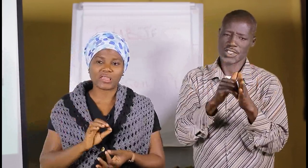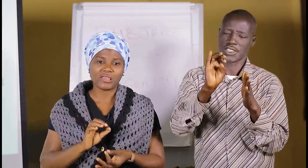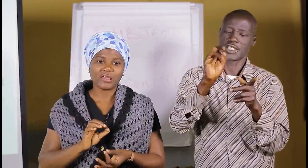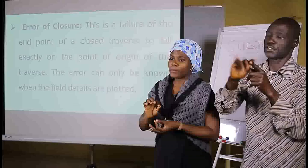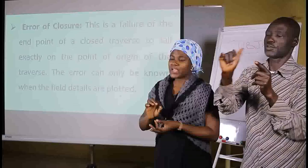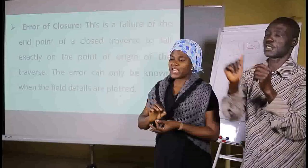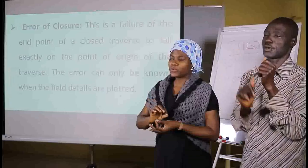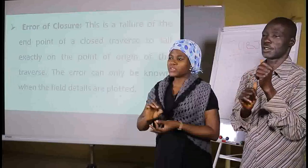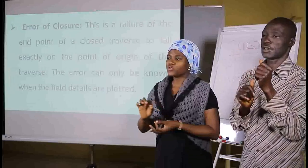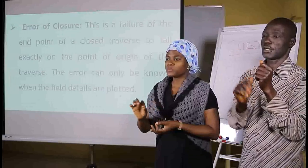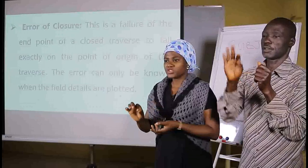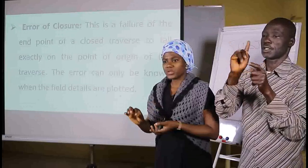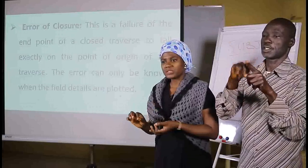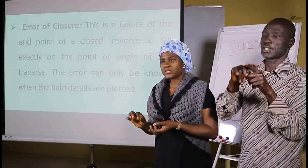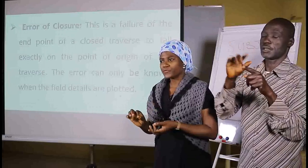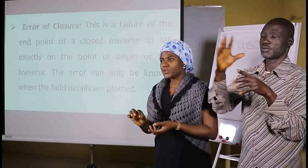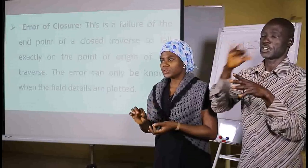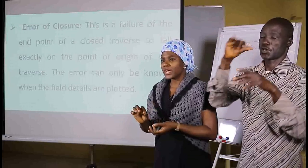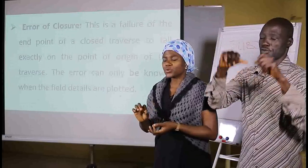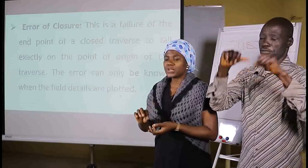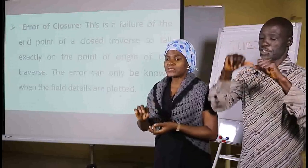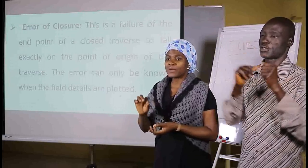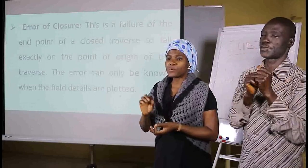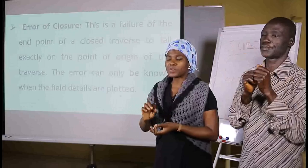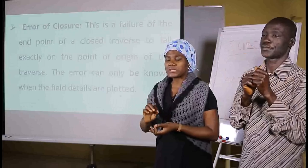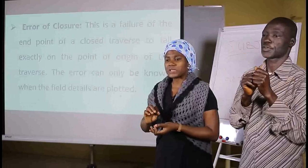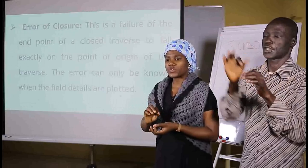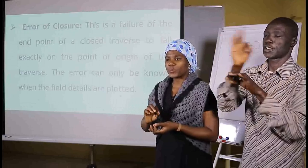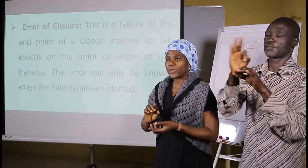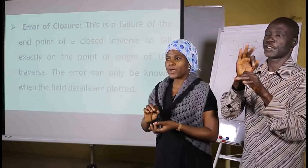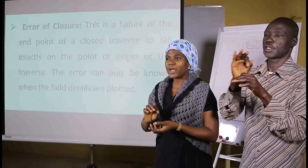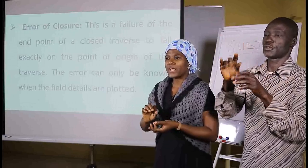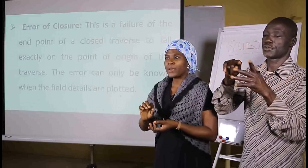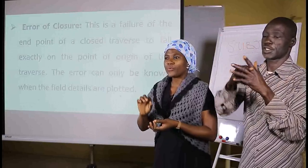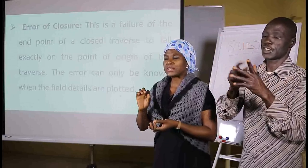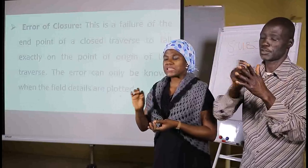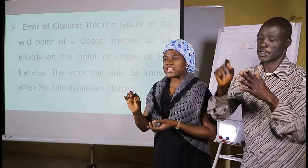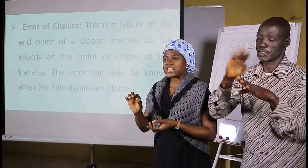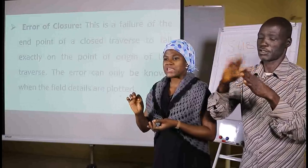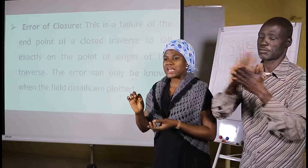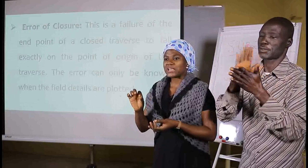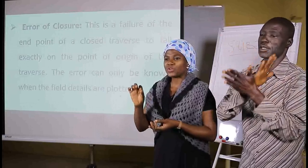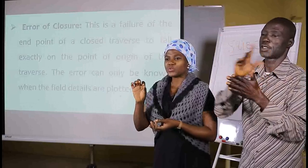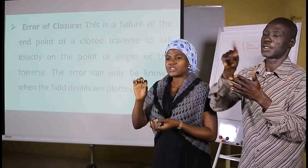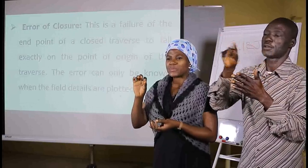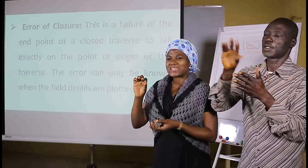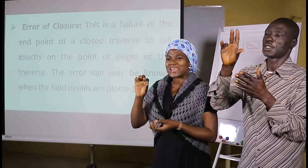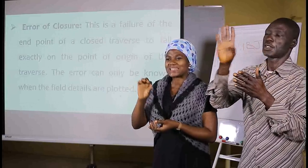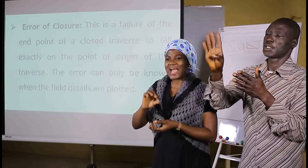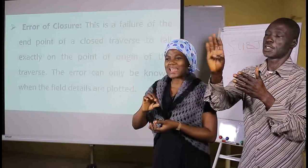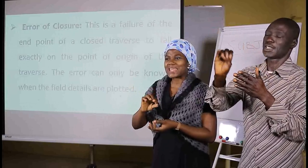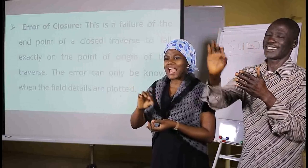to A. By the time you take your measurement in the field and you now start plotting it on paper, point E does not